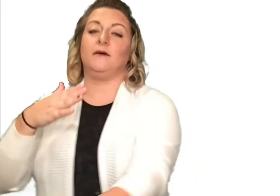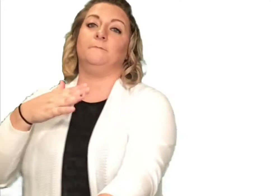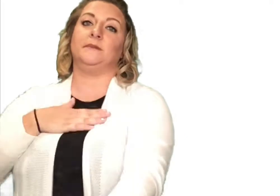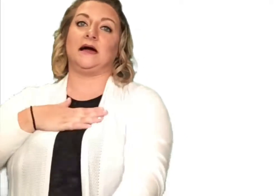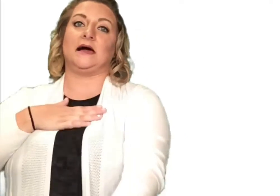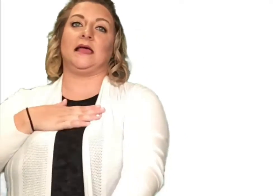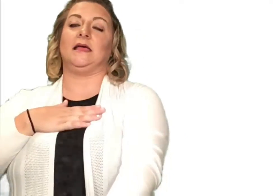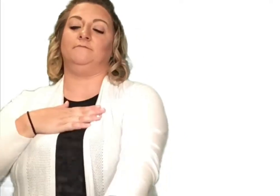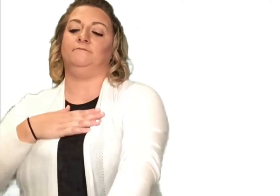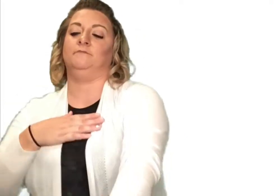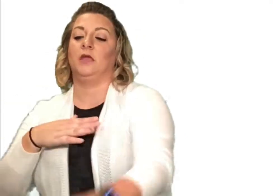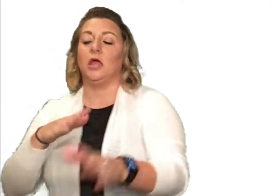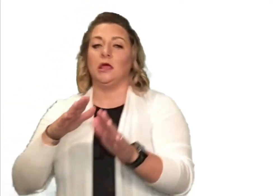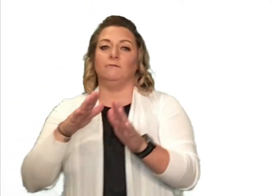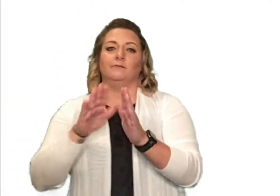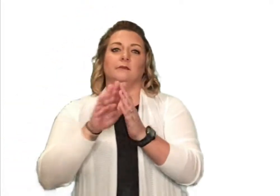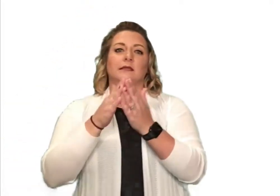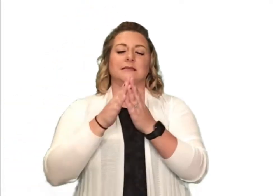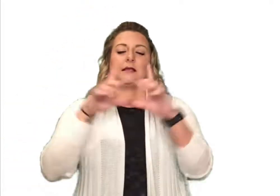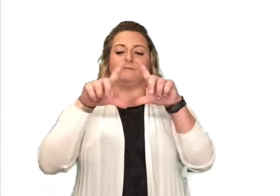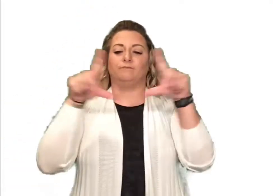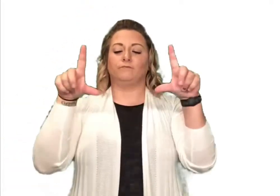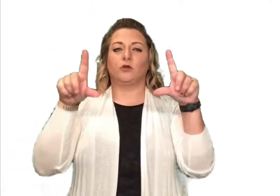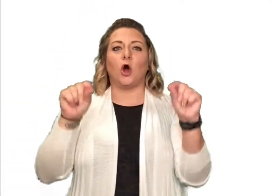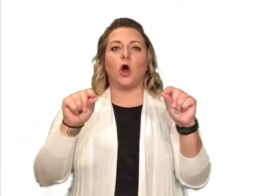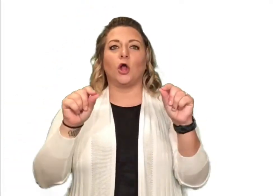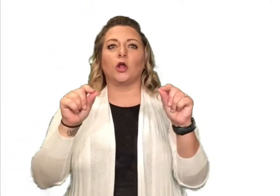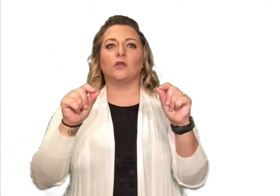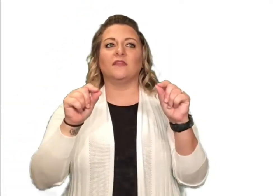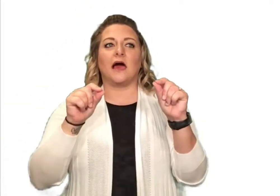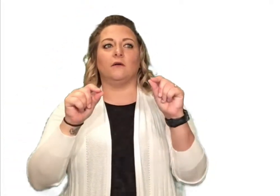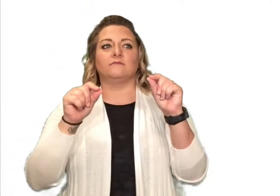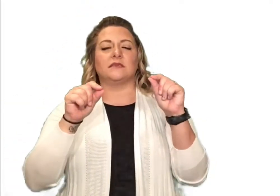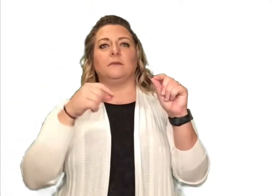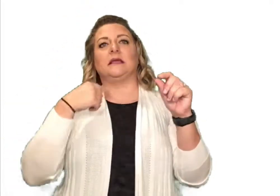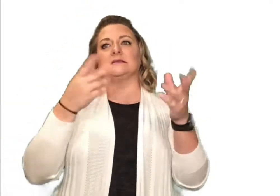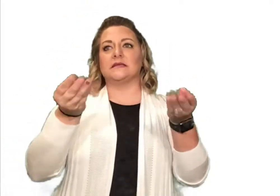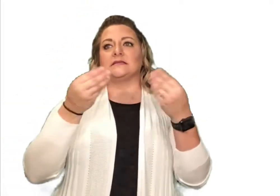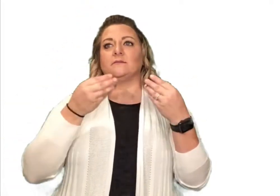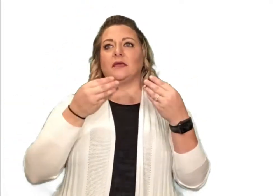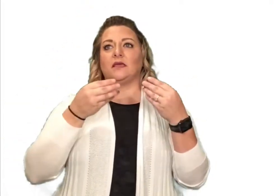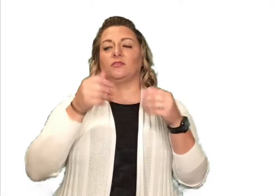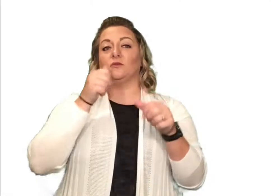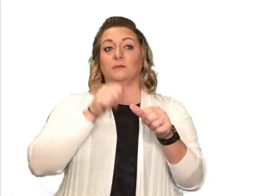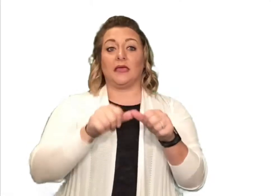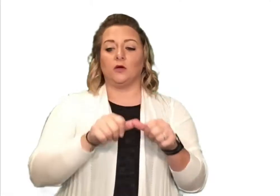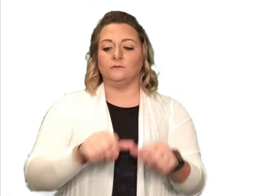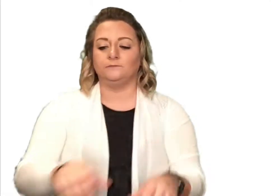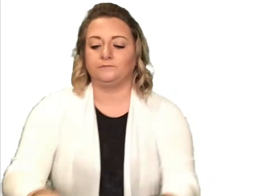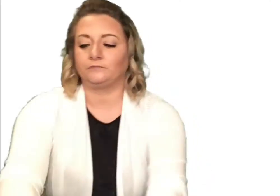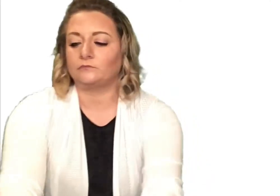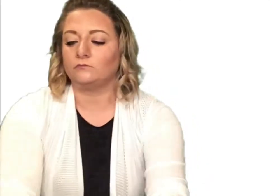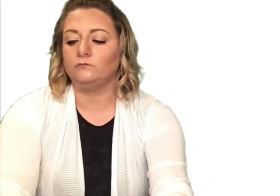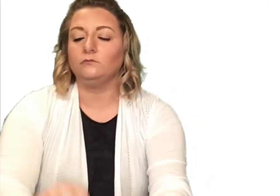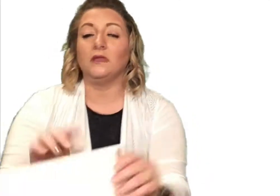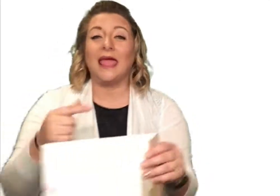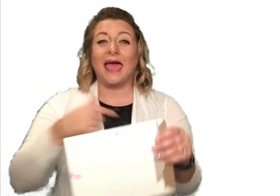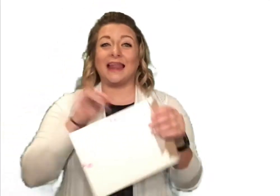have it's like a card that somebody sent to me through the mail. And